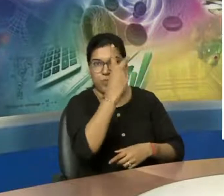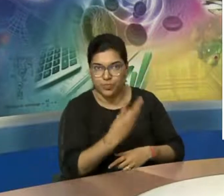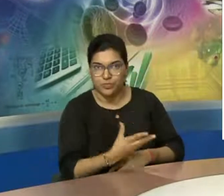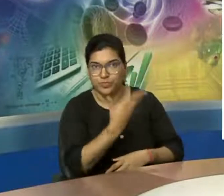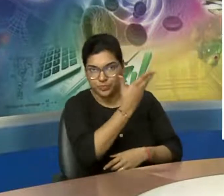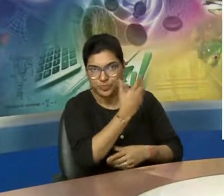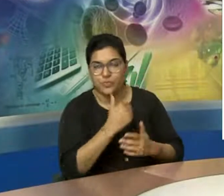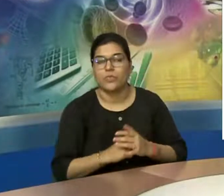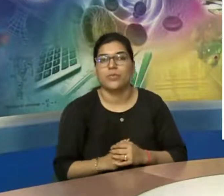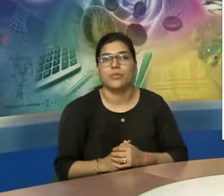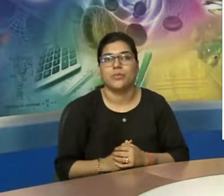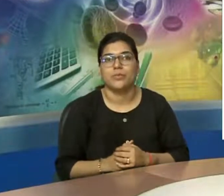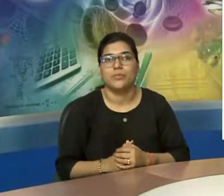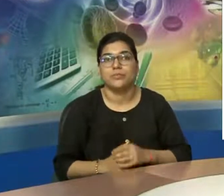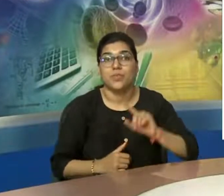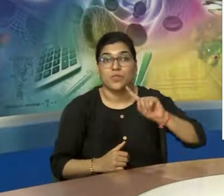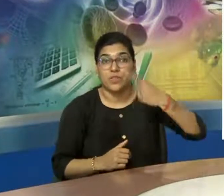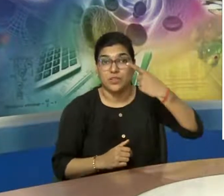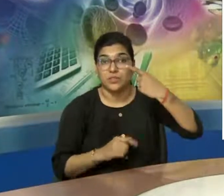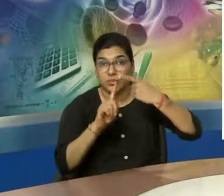You can see the slide on the screen.